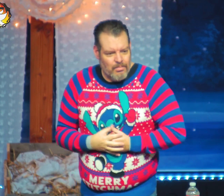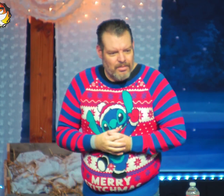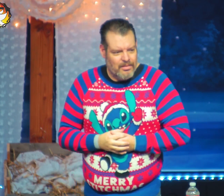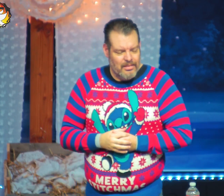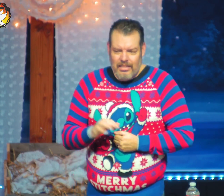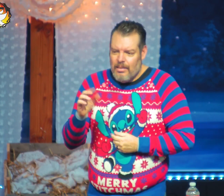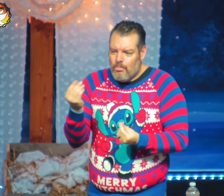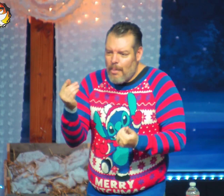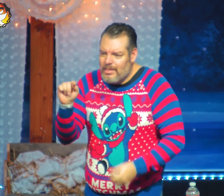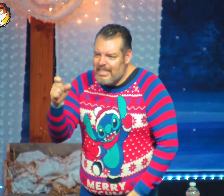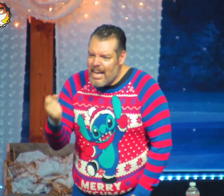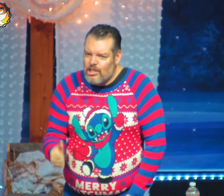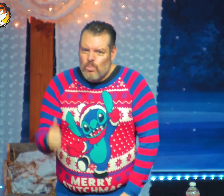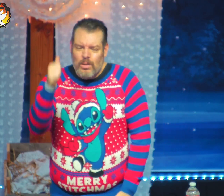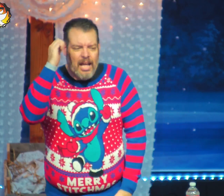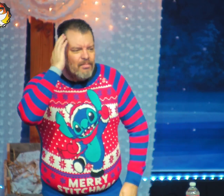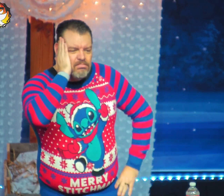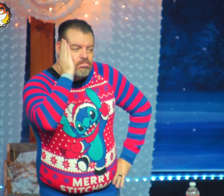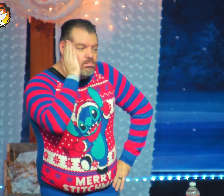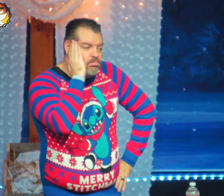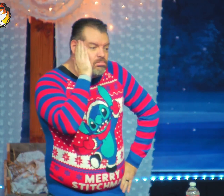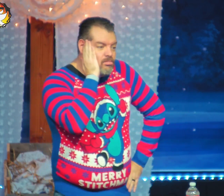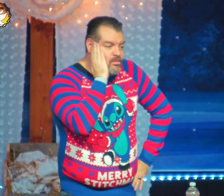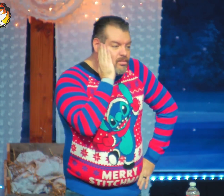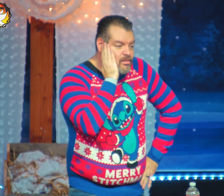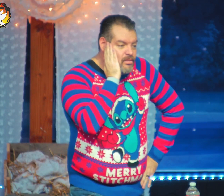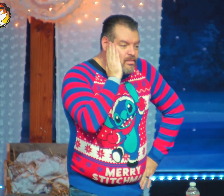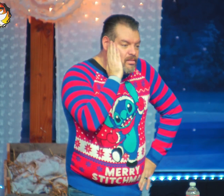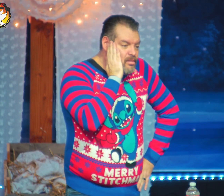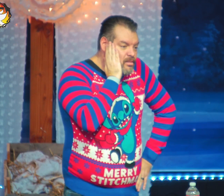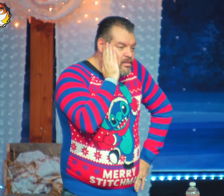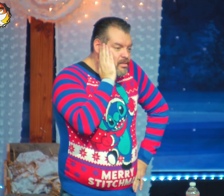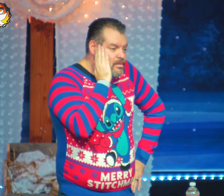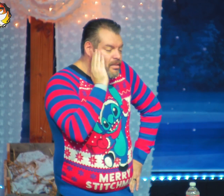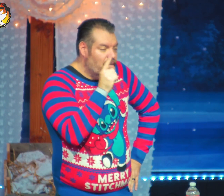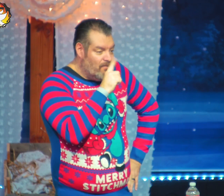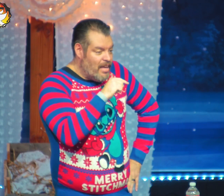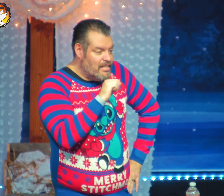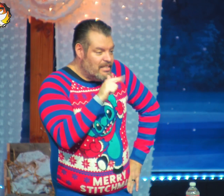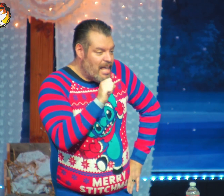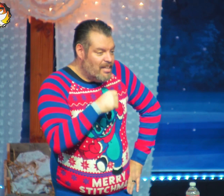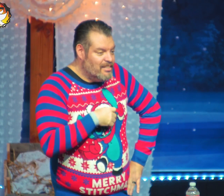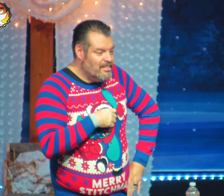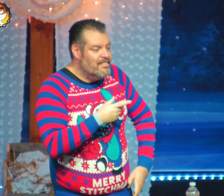have gone up. That's ridiculous, right? Gas has gone up. Food has gone up.